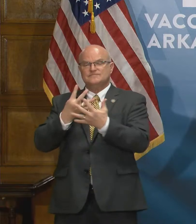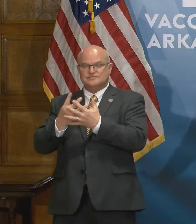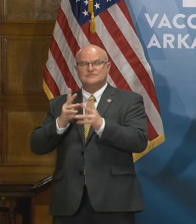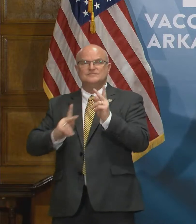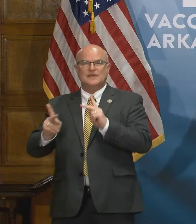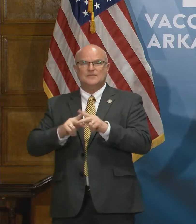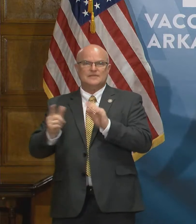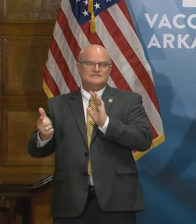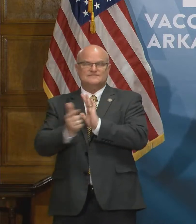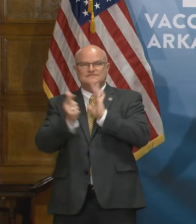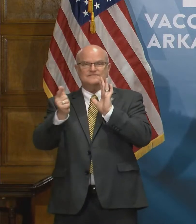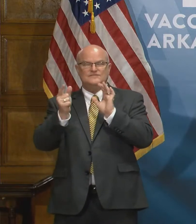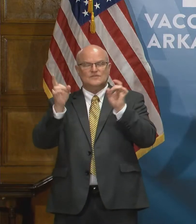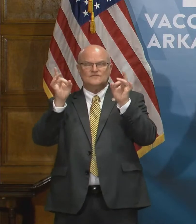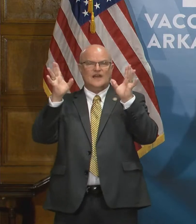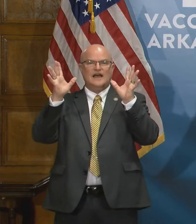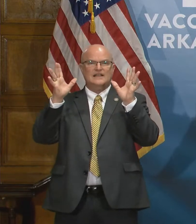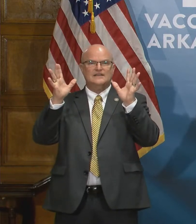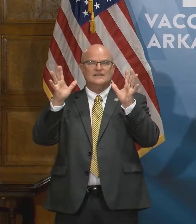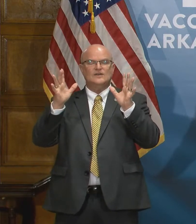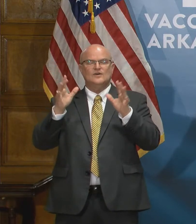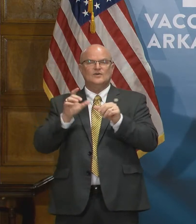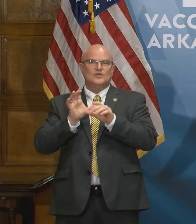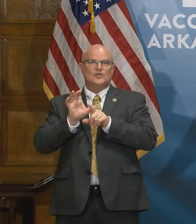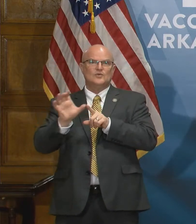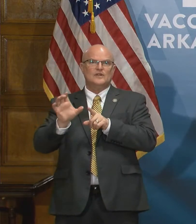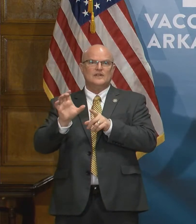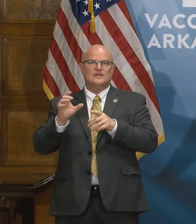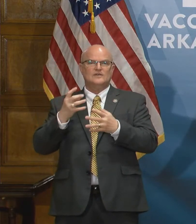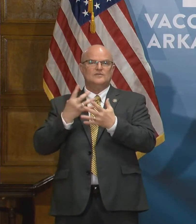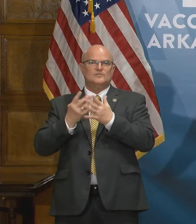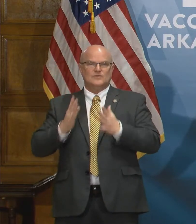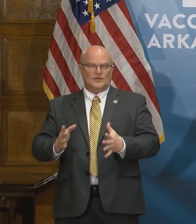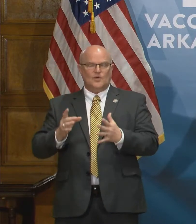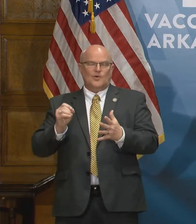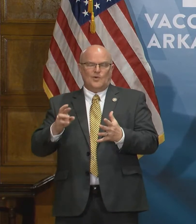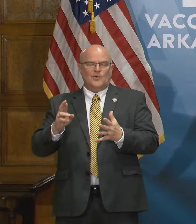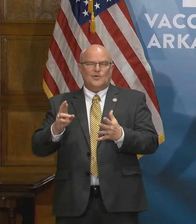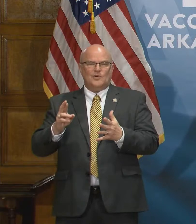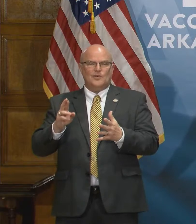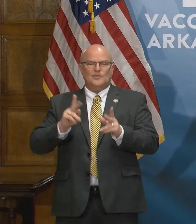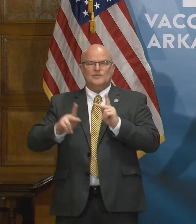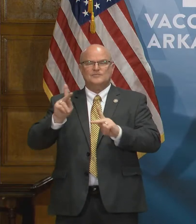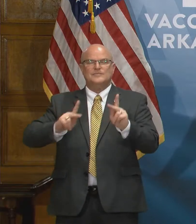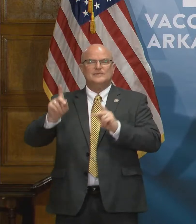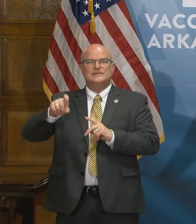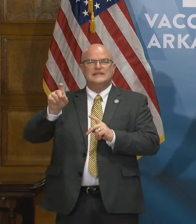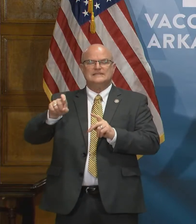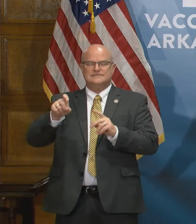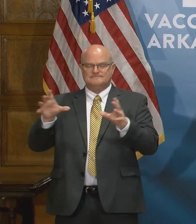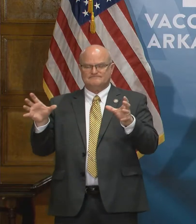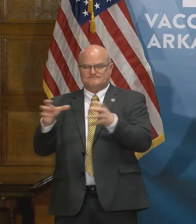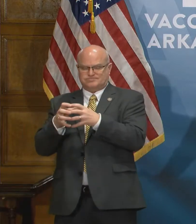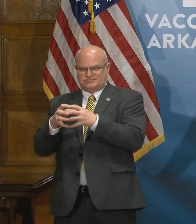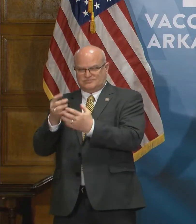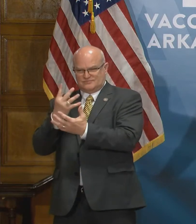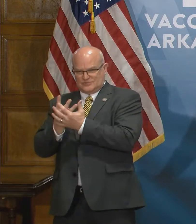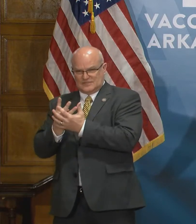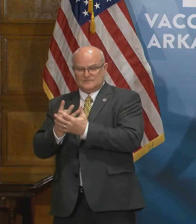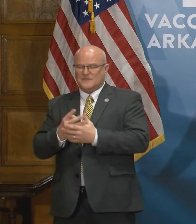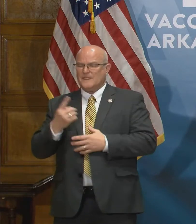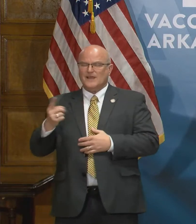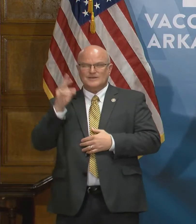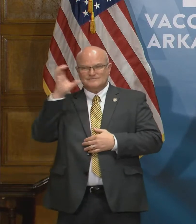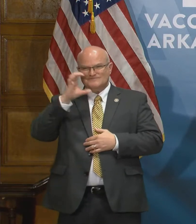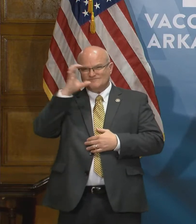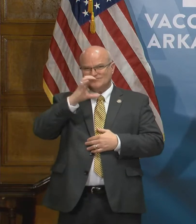those that are violent or career criminals or those that are necessary to confine. We're always looking